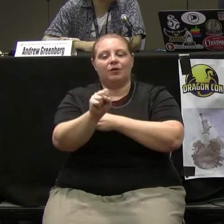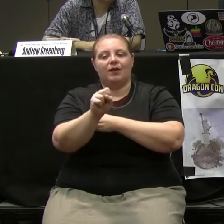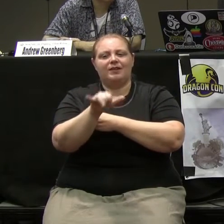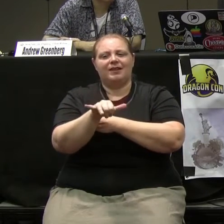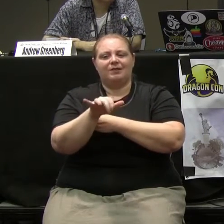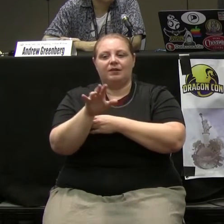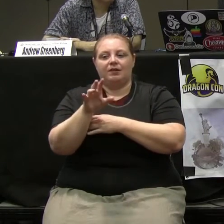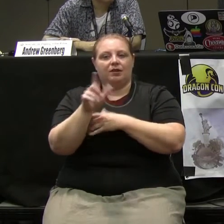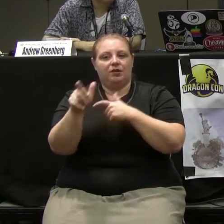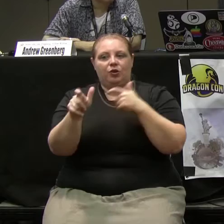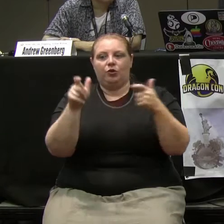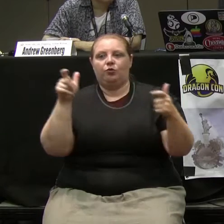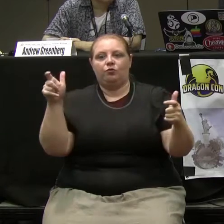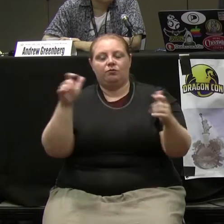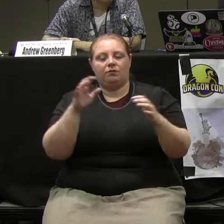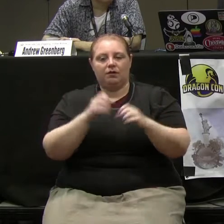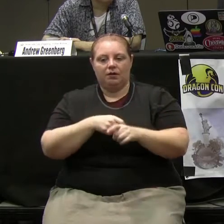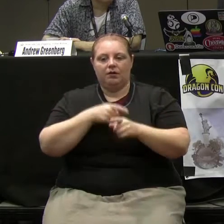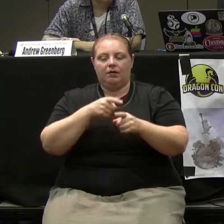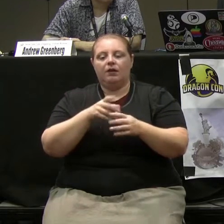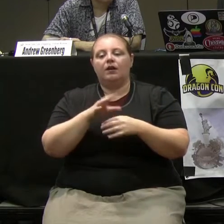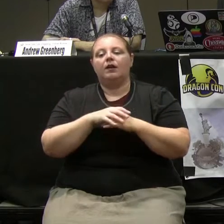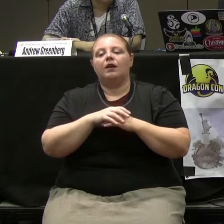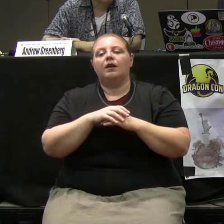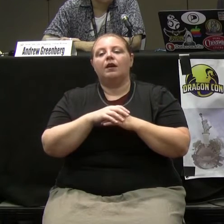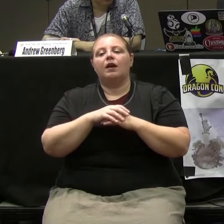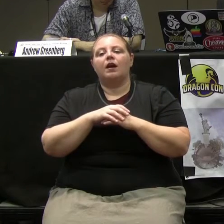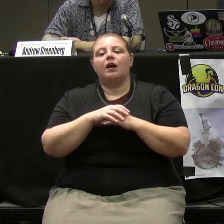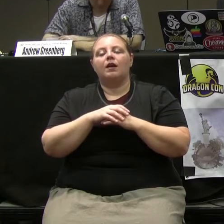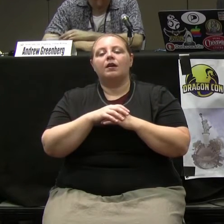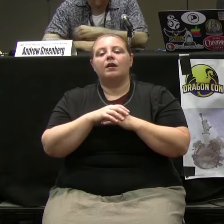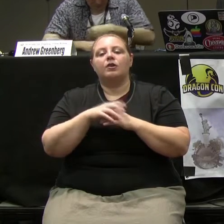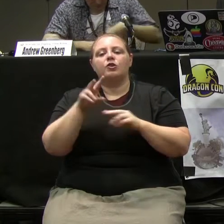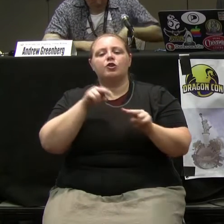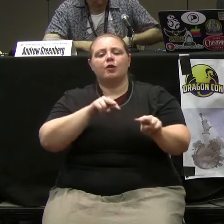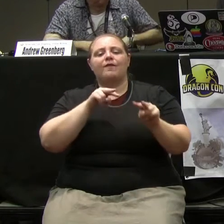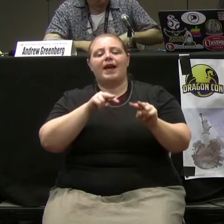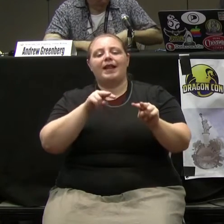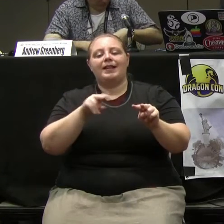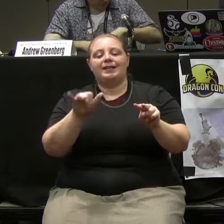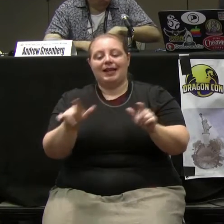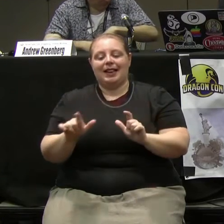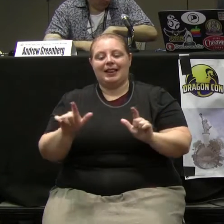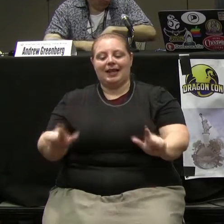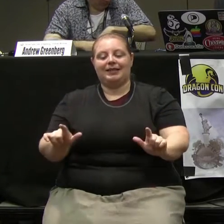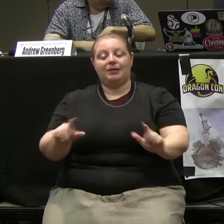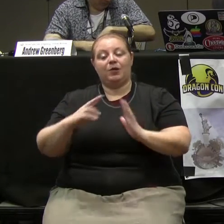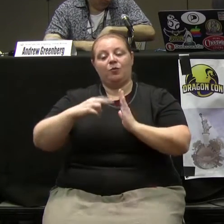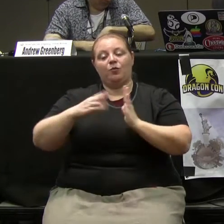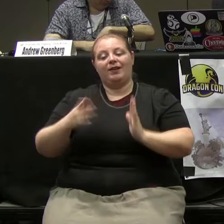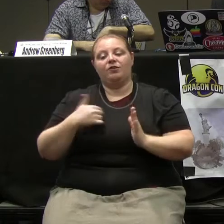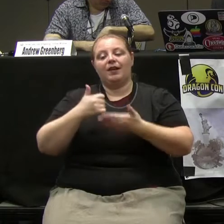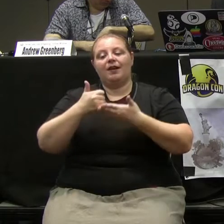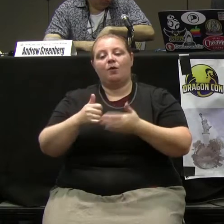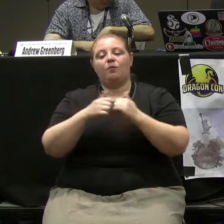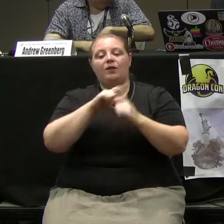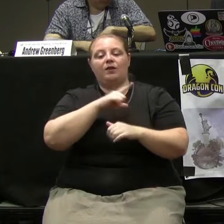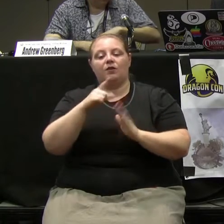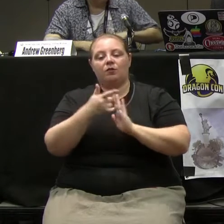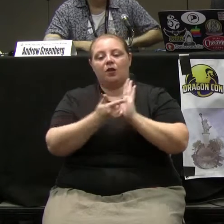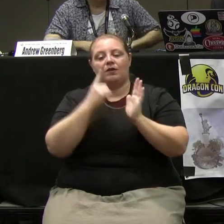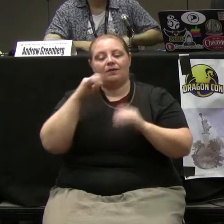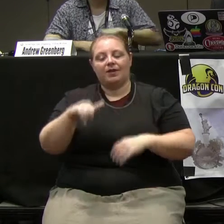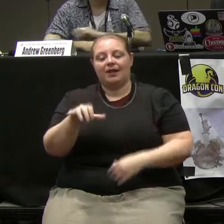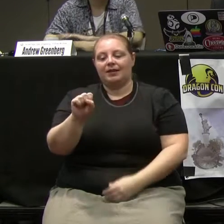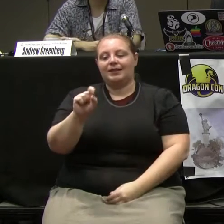slog. Also helped pass a lot of transparency measures around surveillance technology like license plate readers and